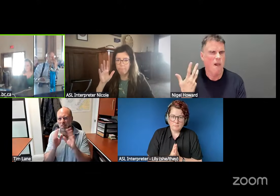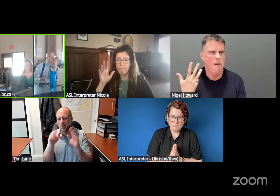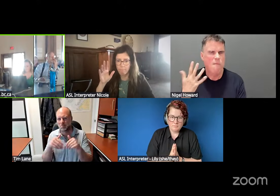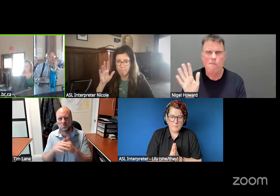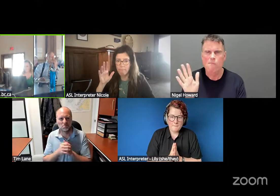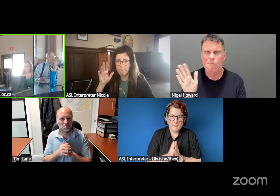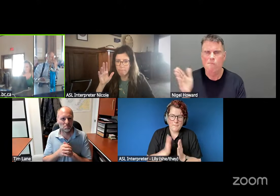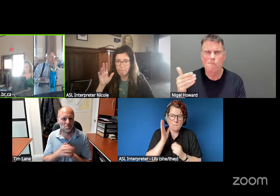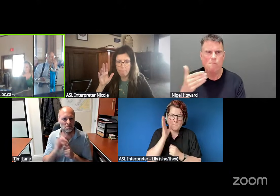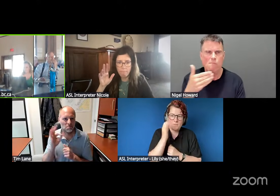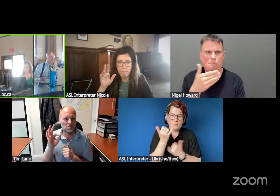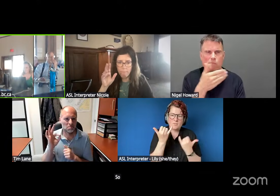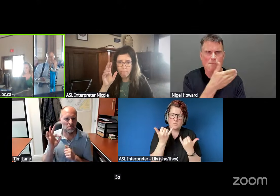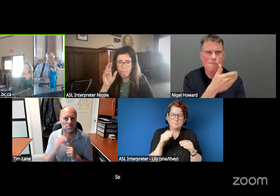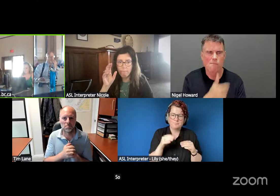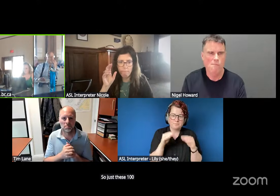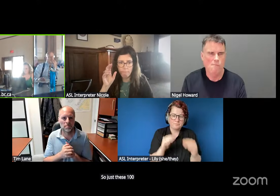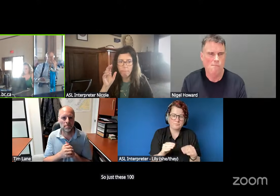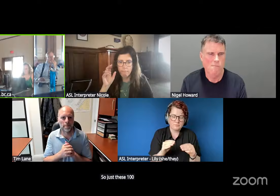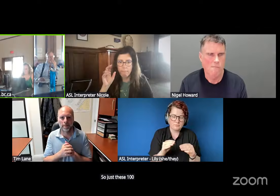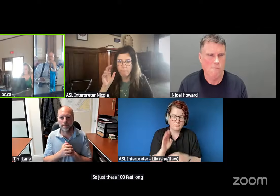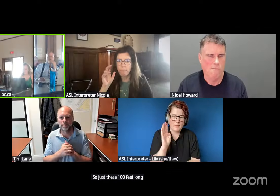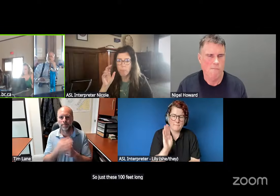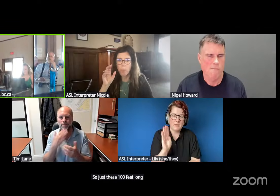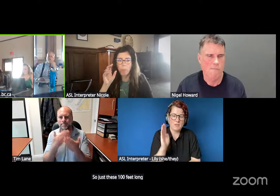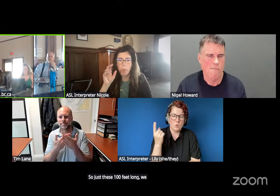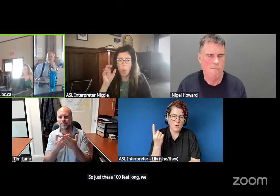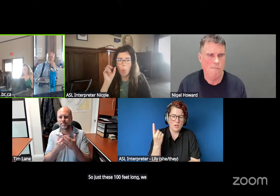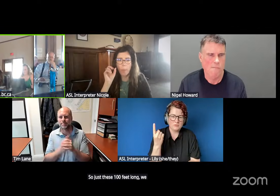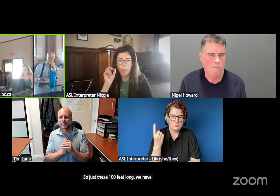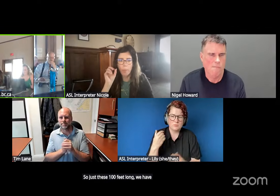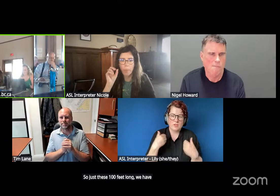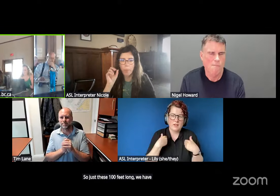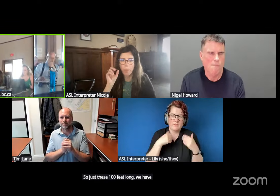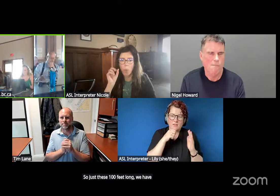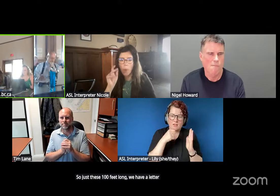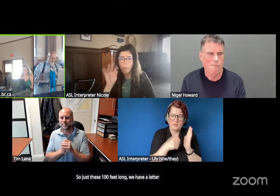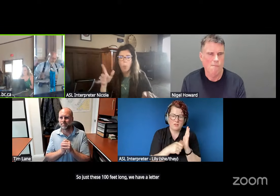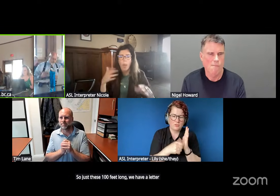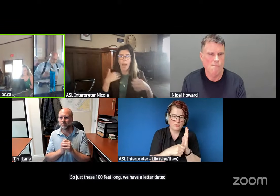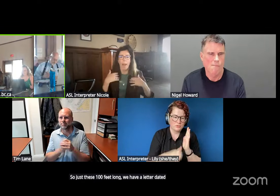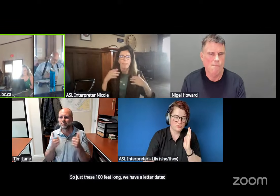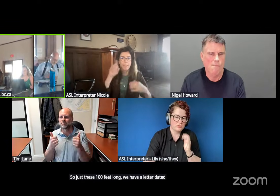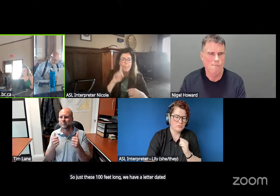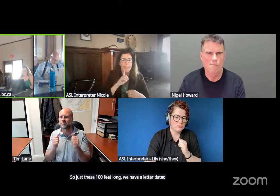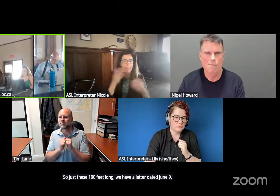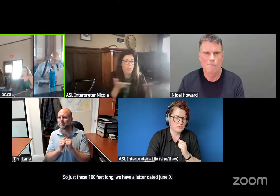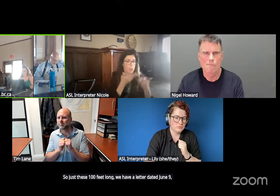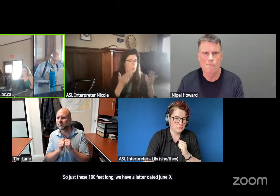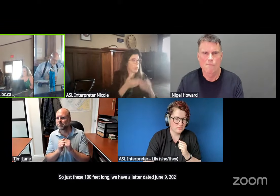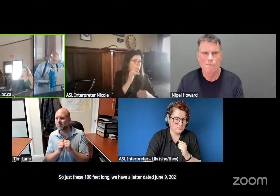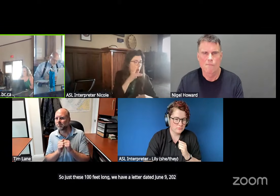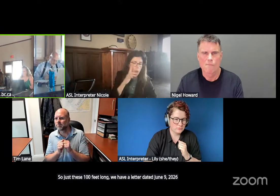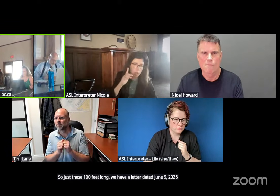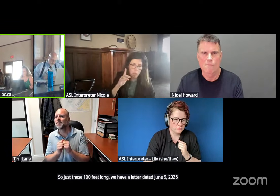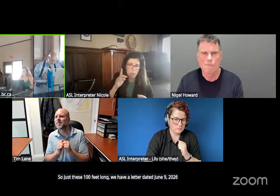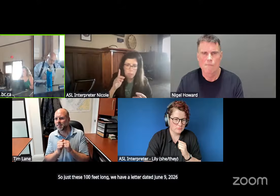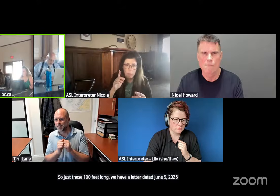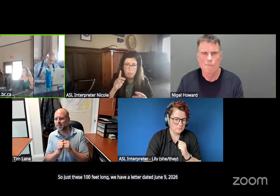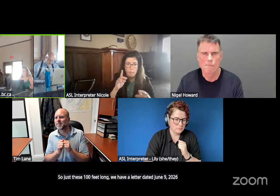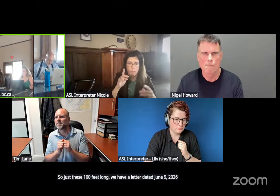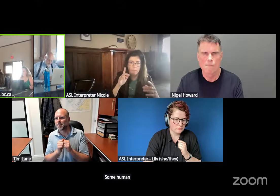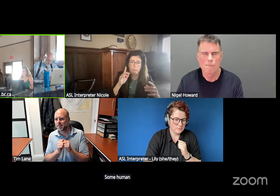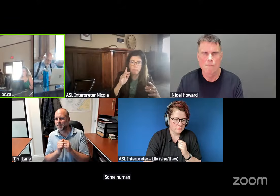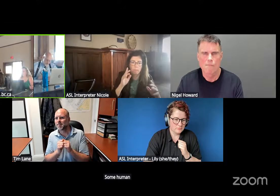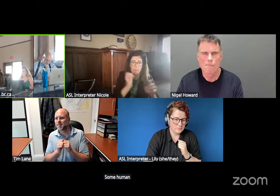So trustees, under B1, we have a letter dated June 9th, 2026, from the human rights groups